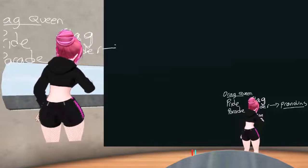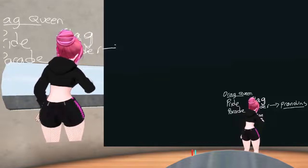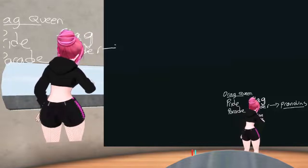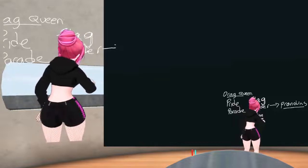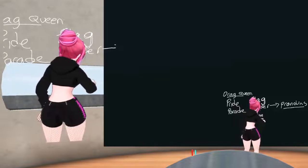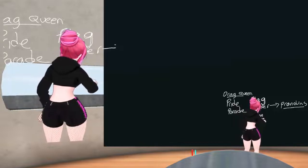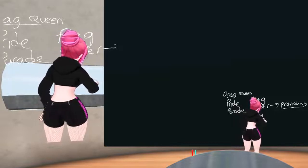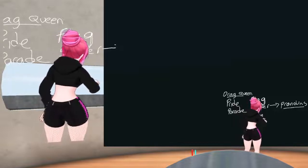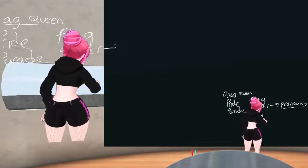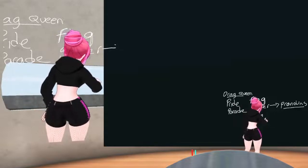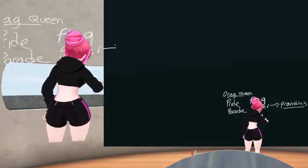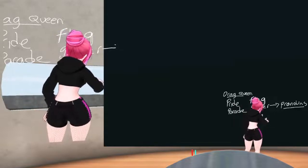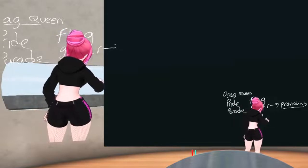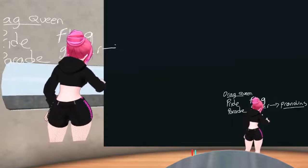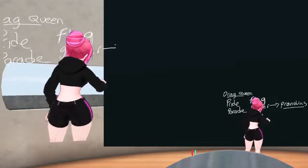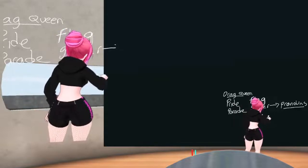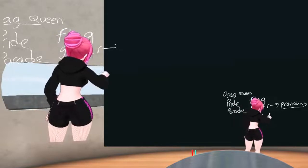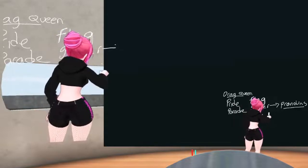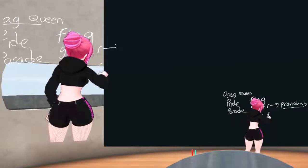woman,